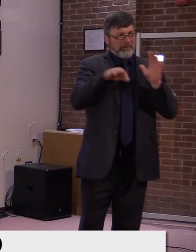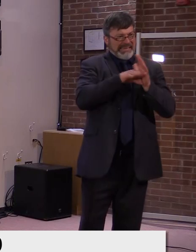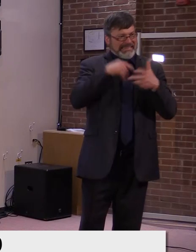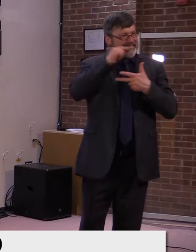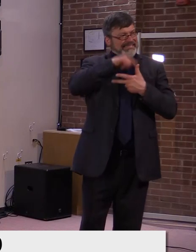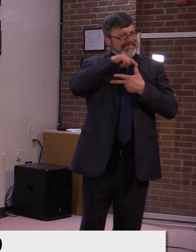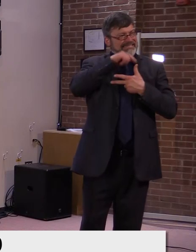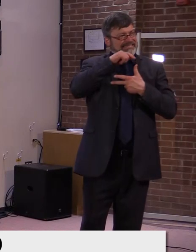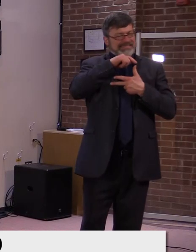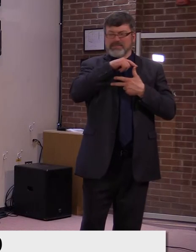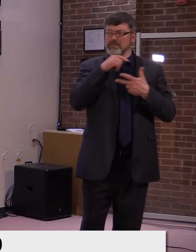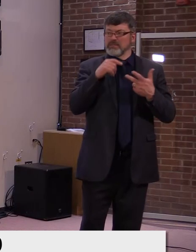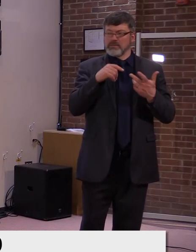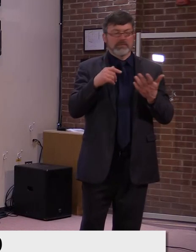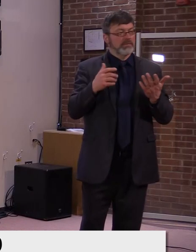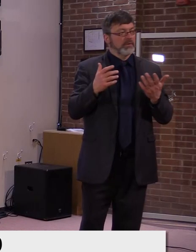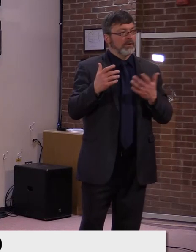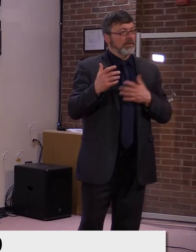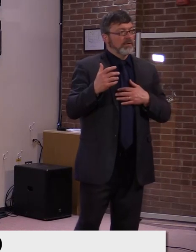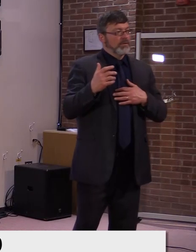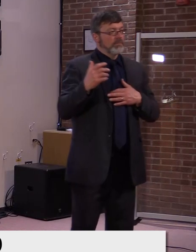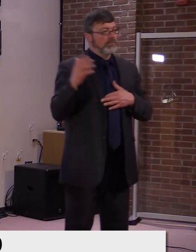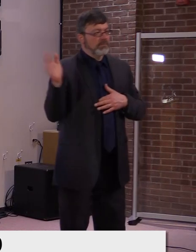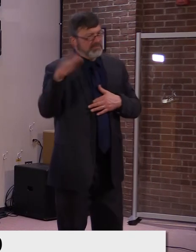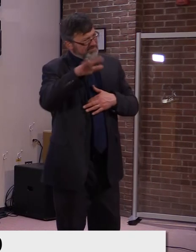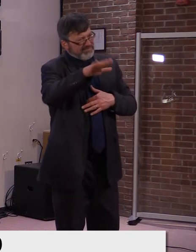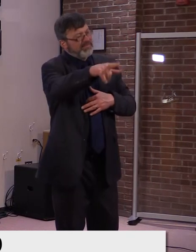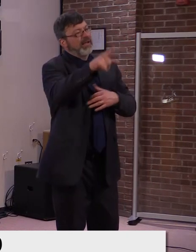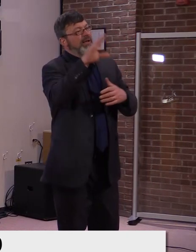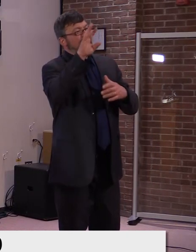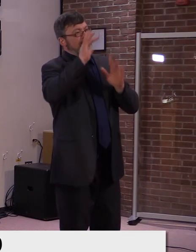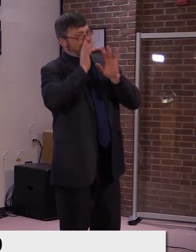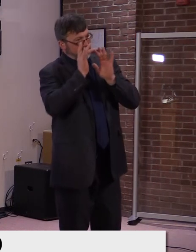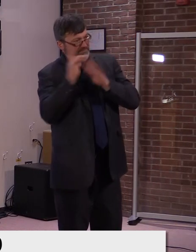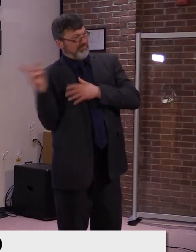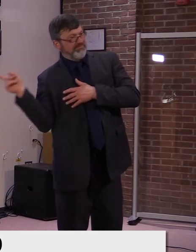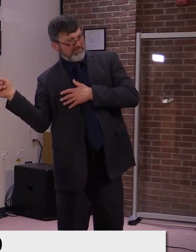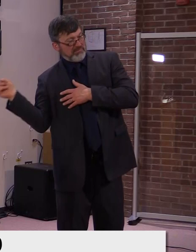of vaccine there is. But let me find out what went on in Berlin.